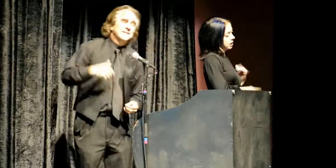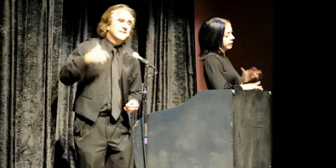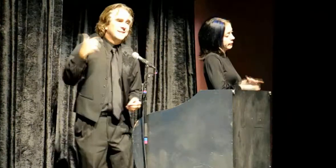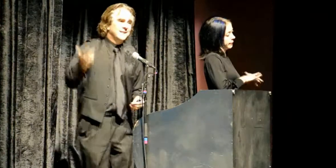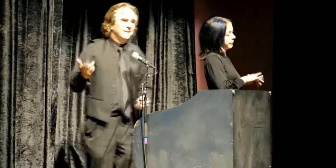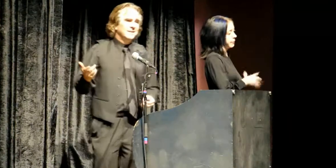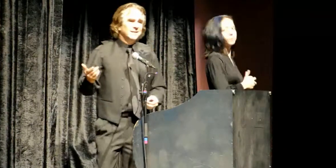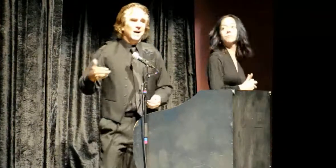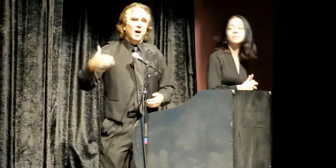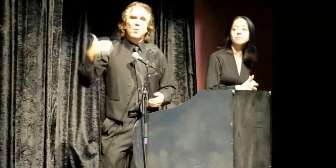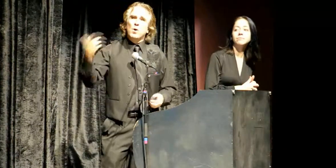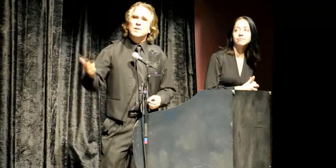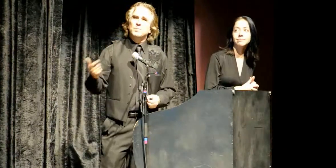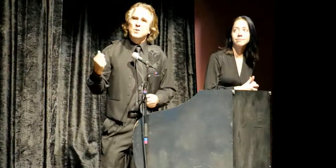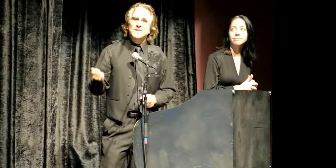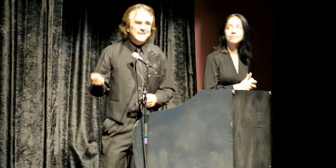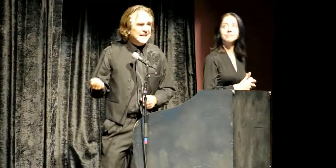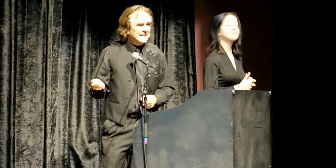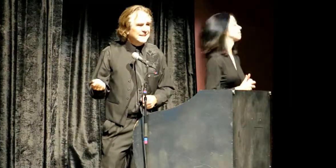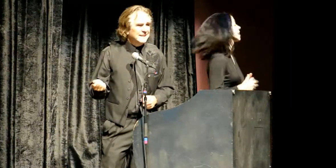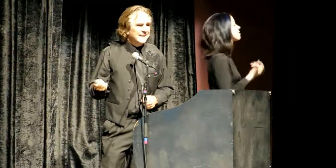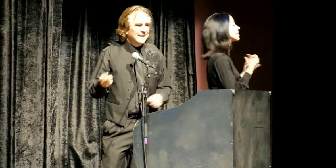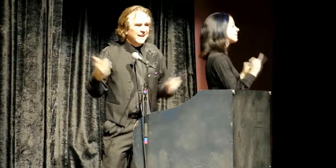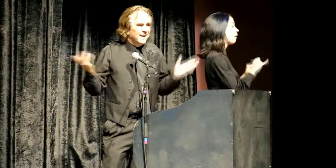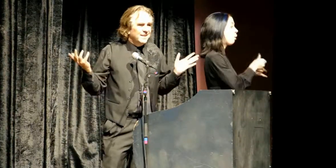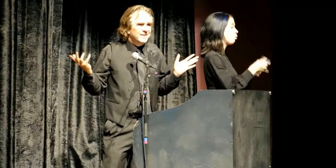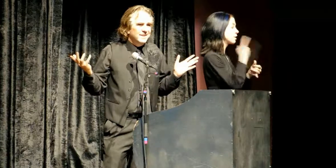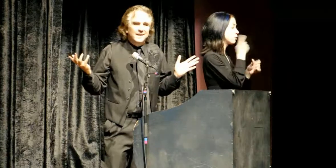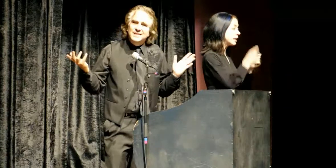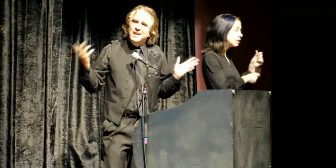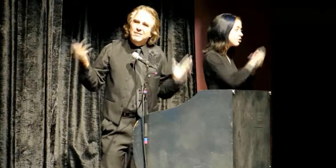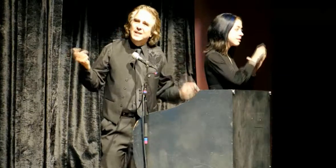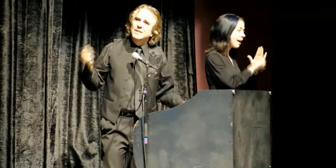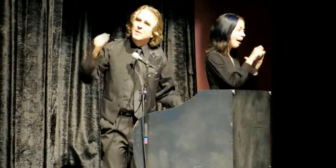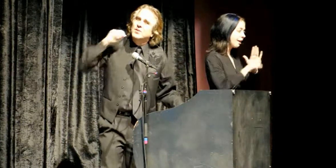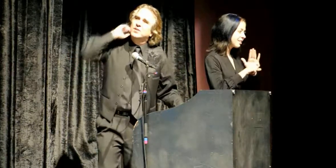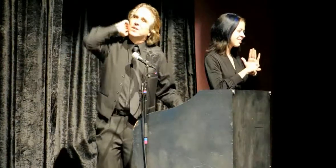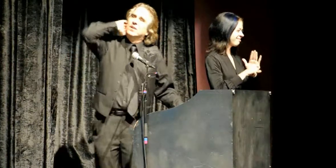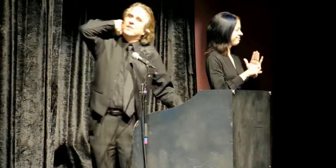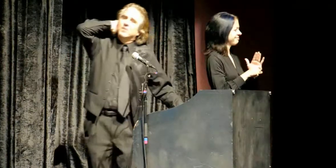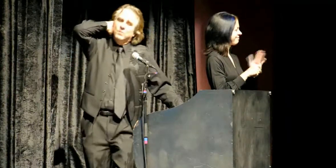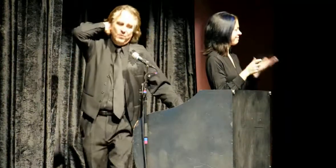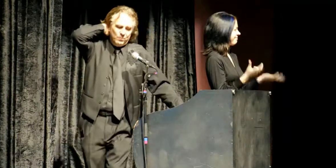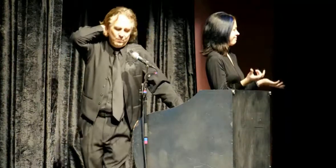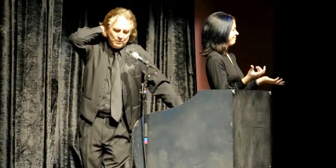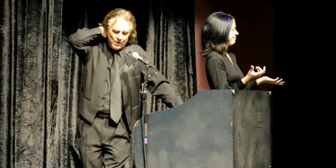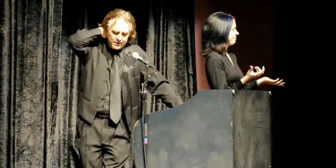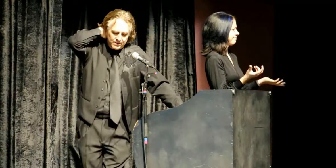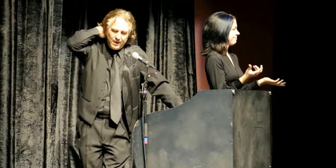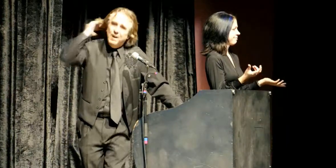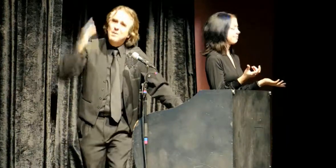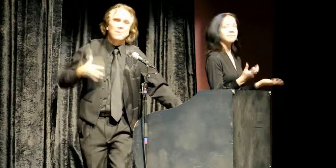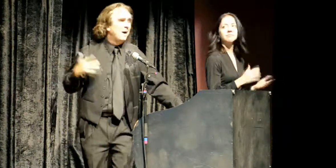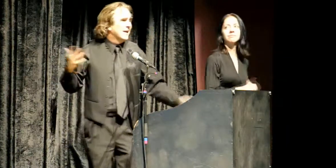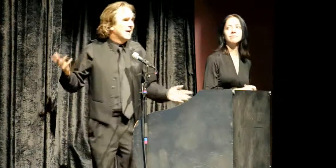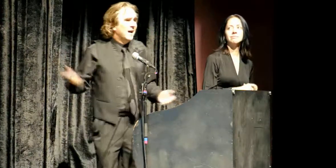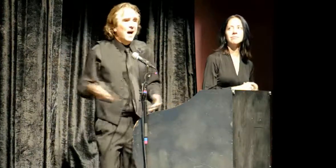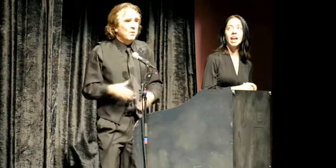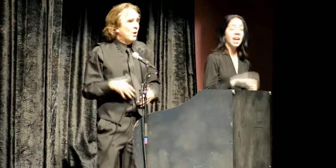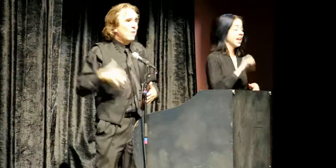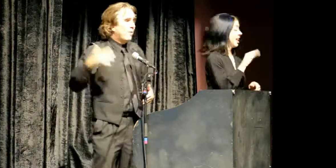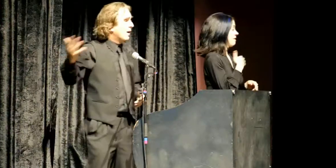Now, this is still awards per state. That's not really the measure that we want to. If I'm on a